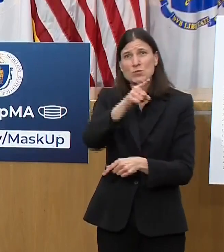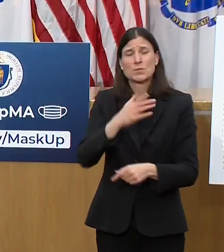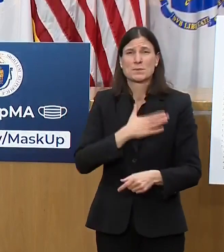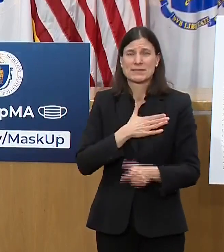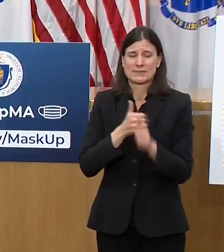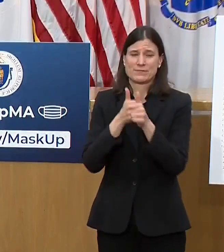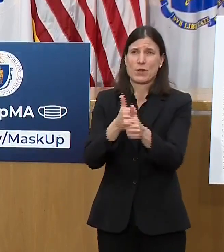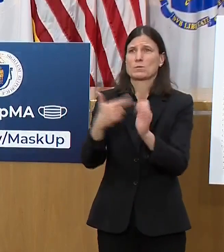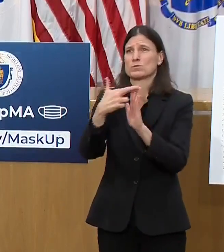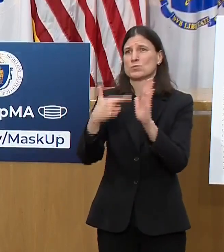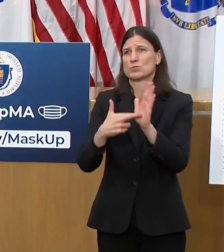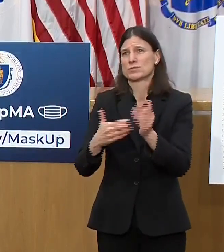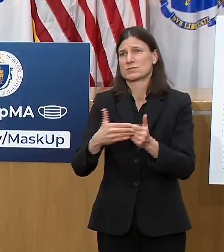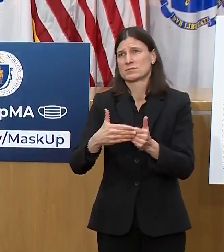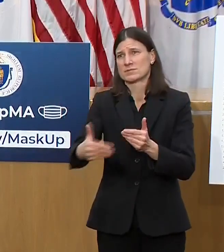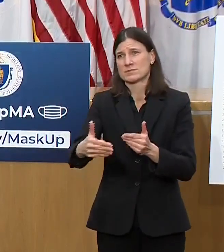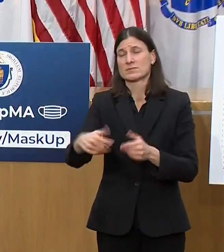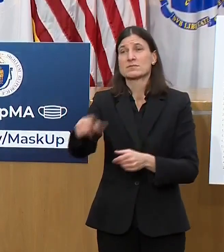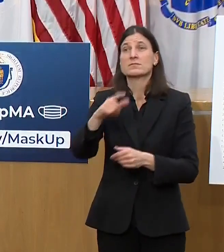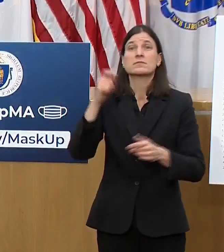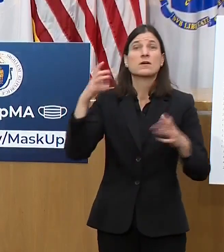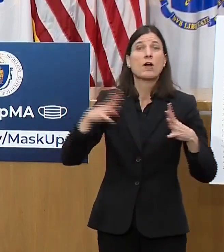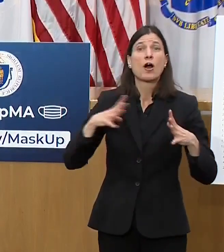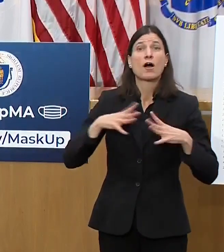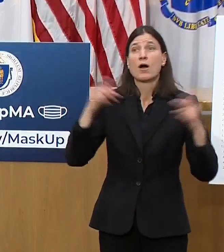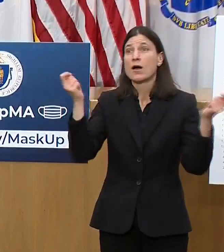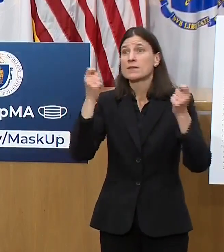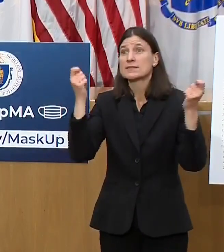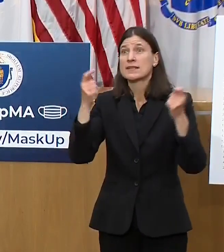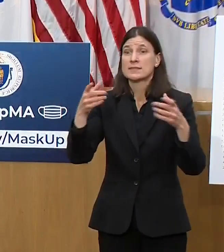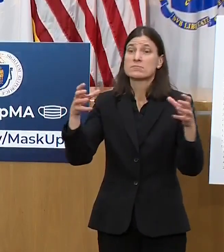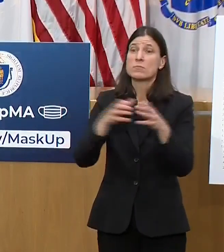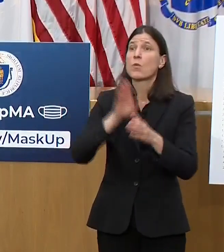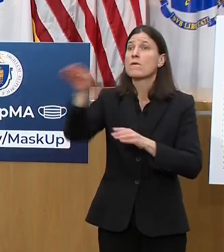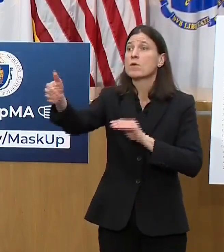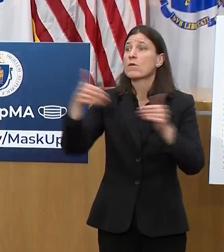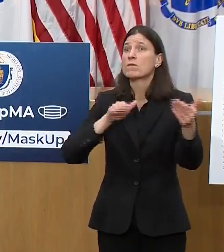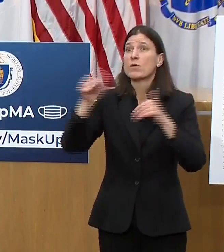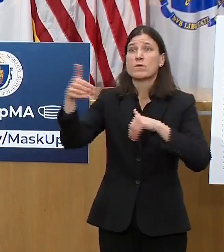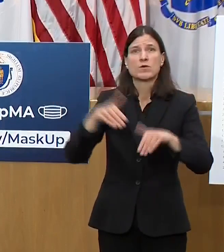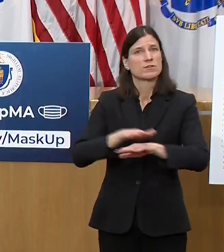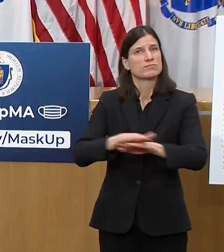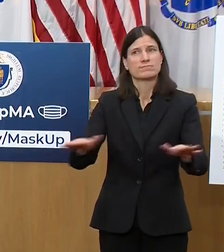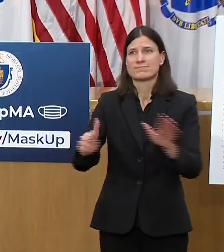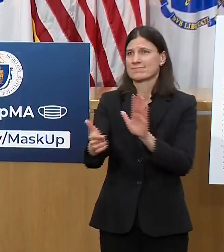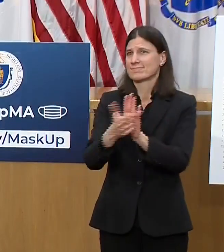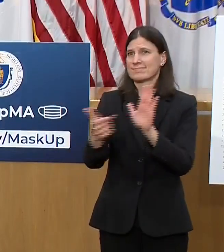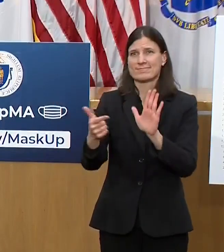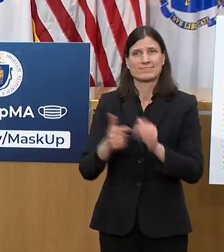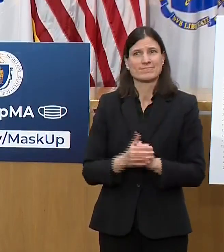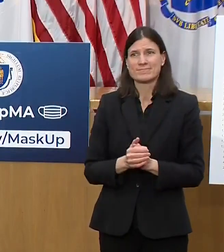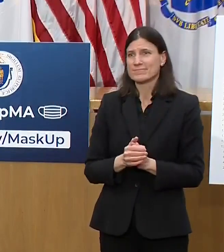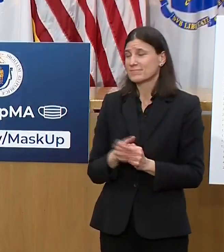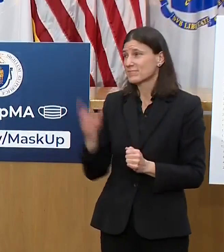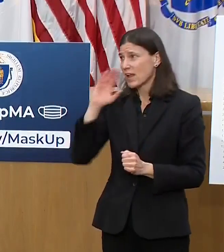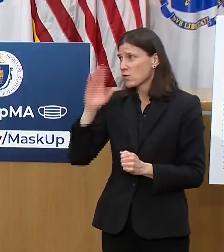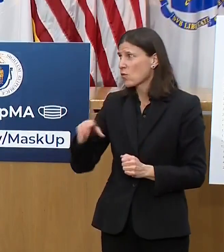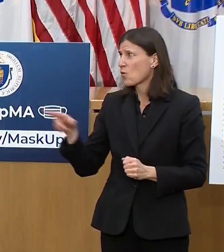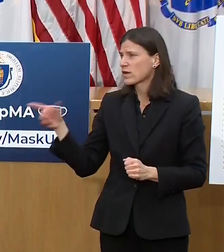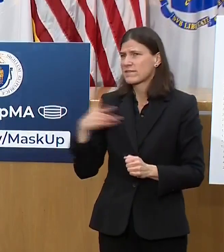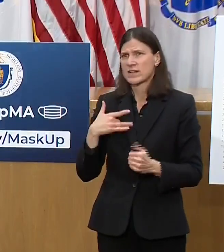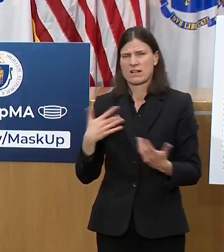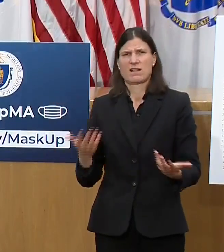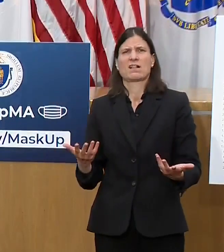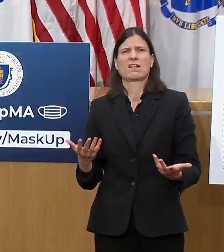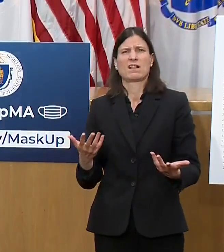refrain from gathering for the Christmas holidays. We know this is a lot to ask, but this is a price